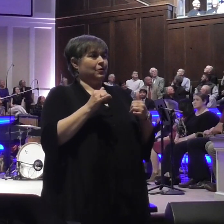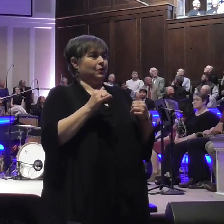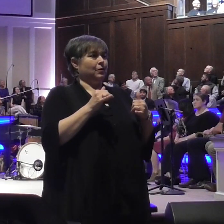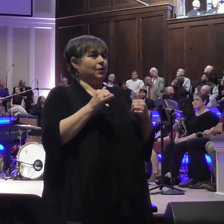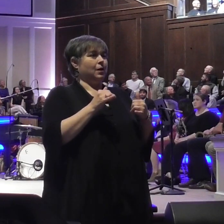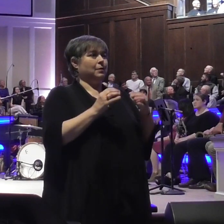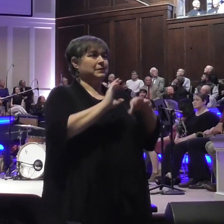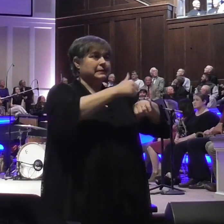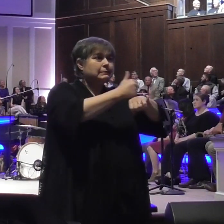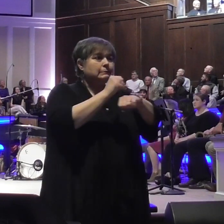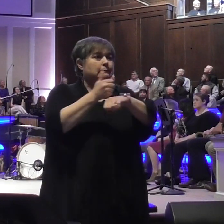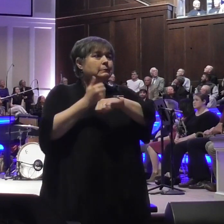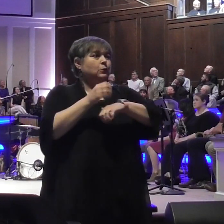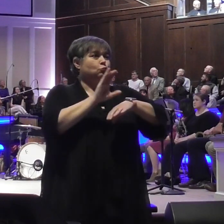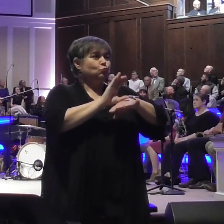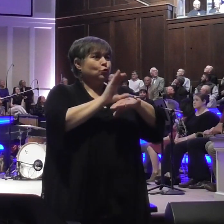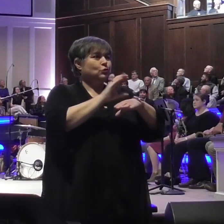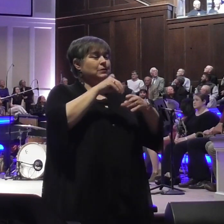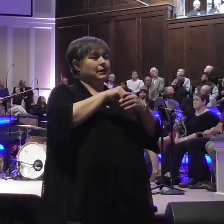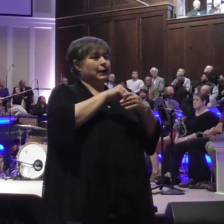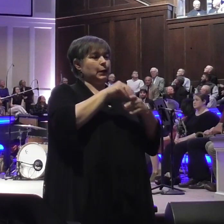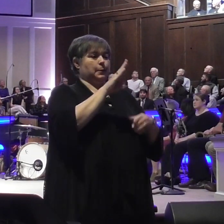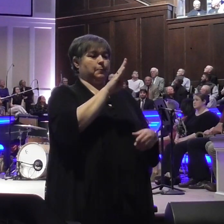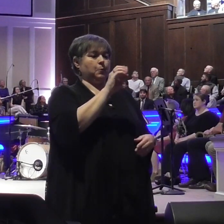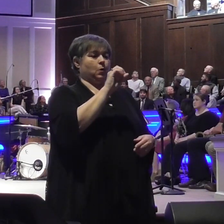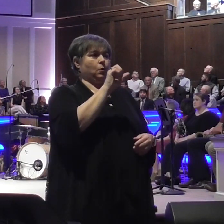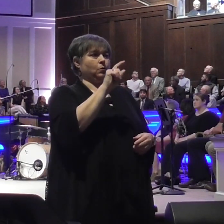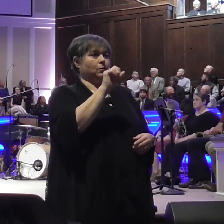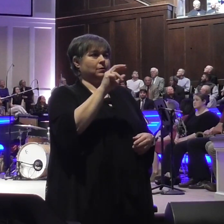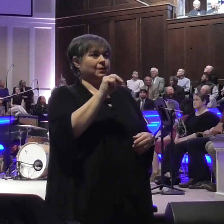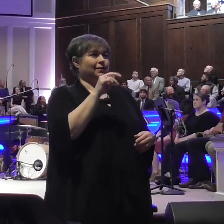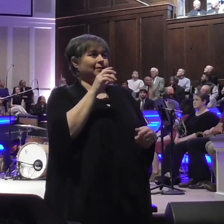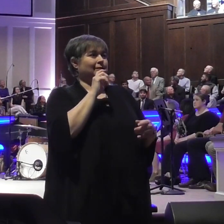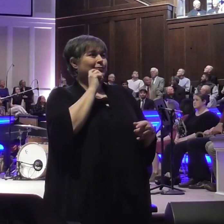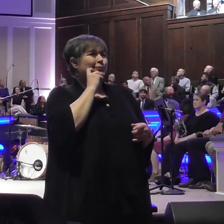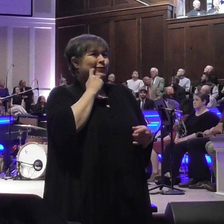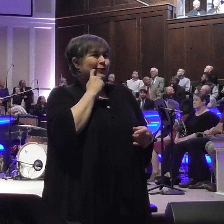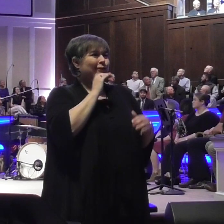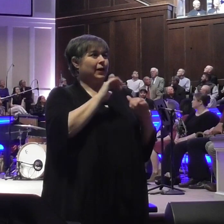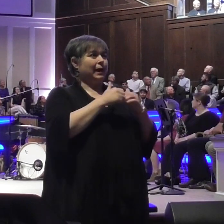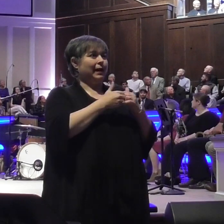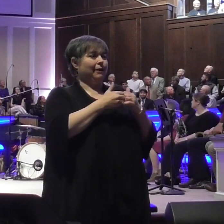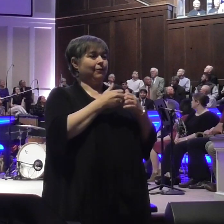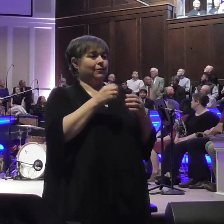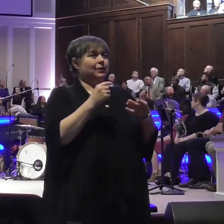great work in that great city. So it's just so cool how gospel friendships connect us